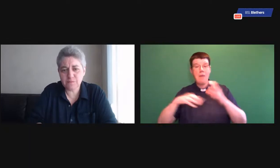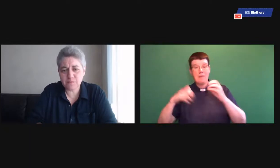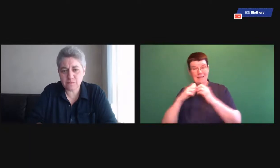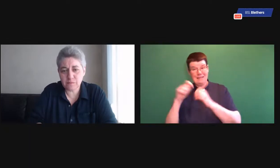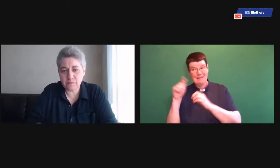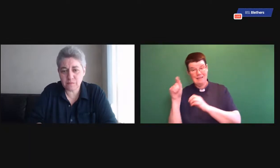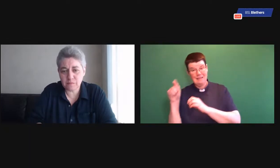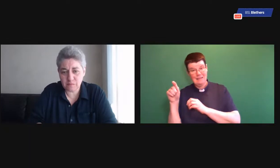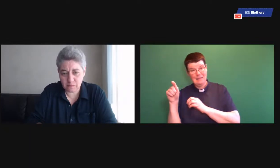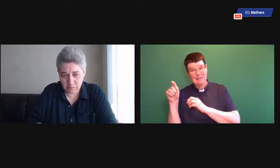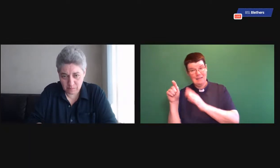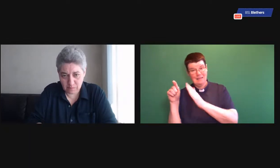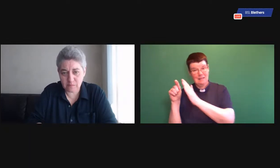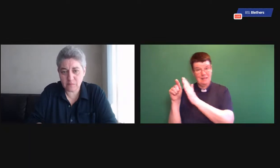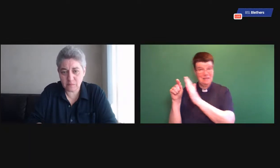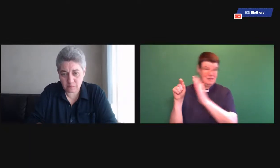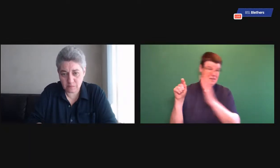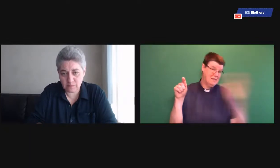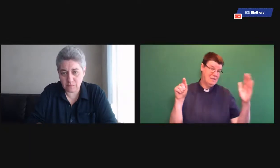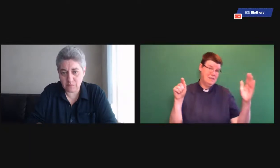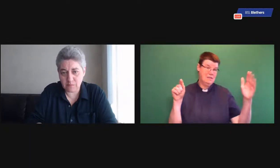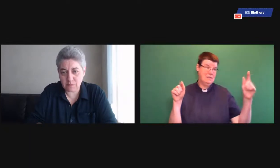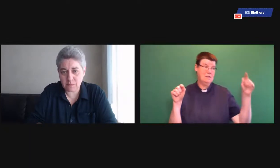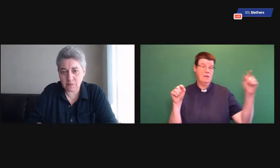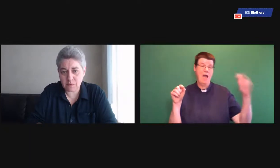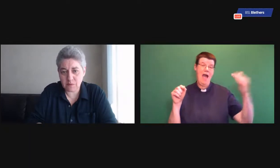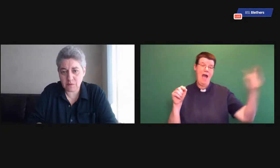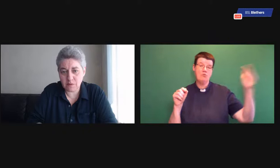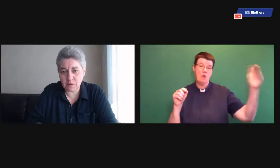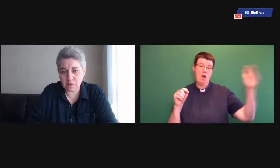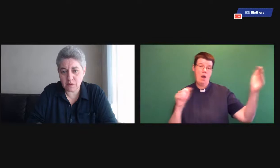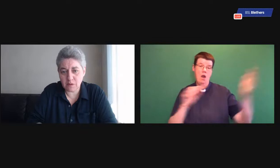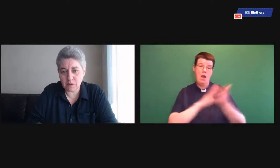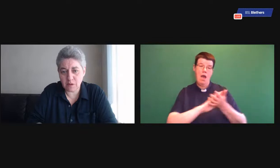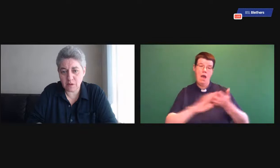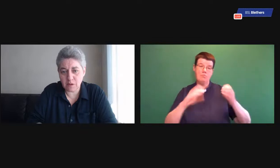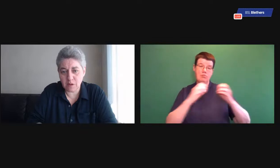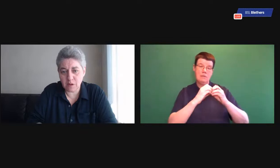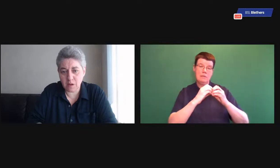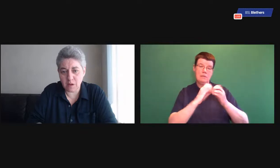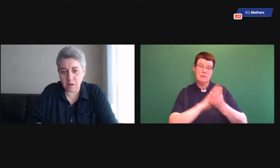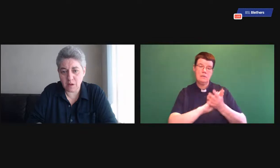So from Perth straight up, and then if you look from Aberdeen in the east